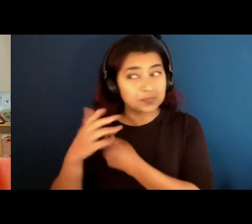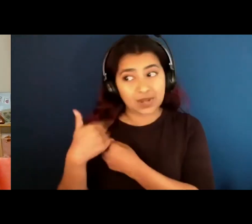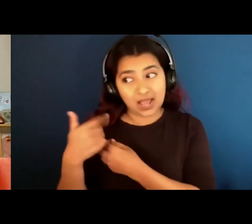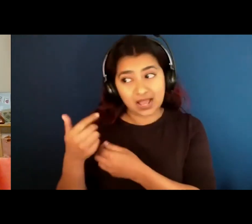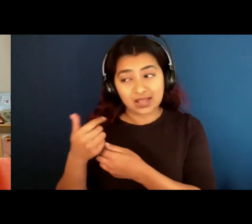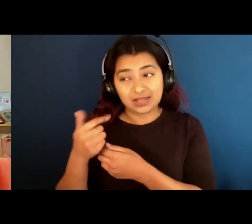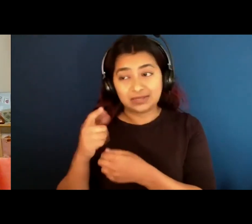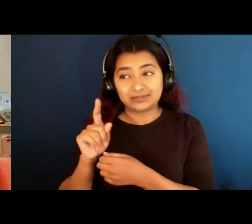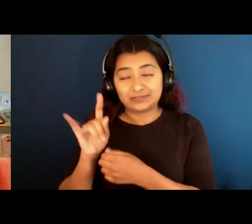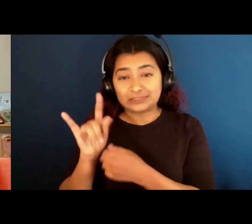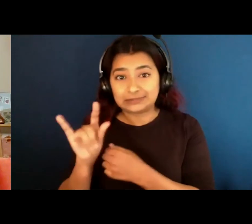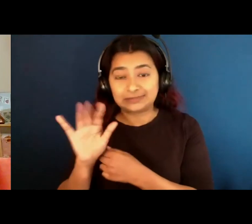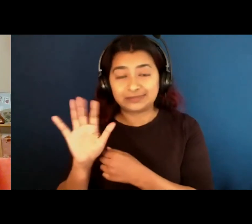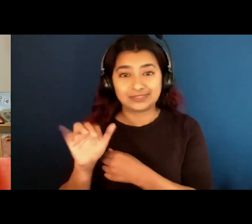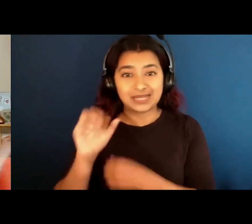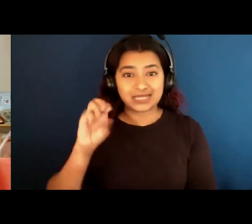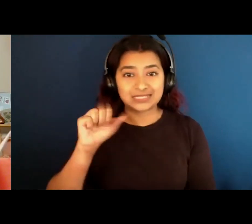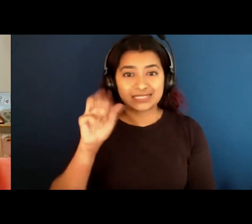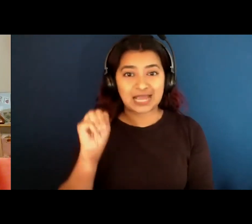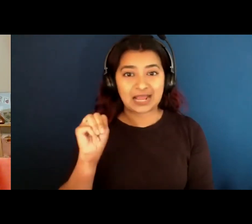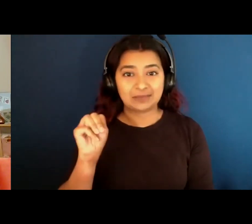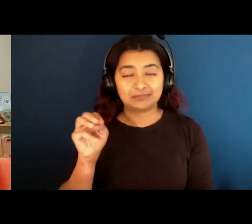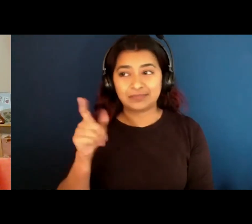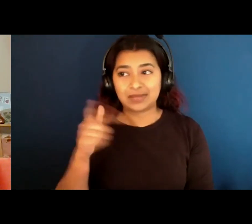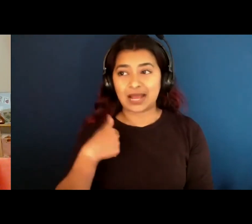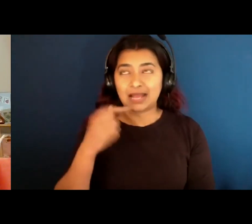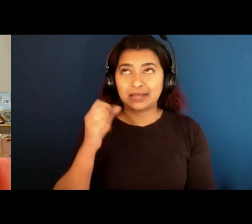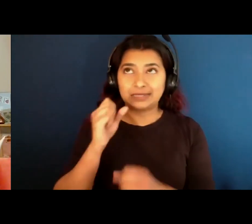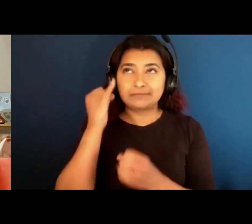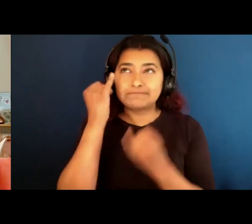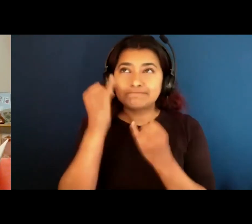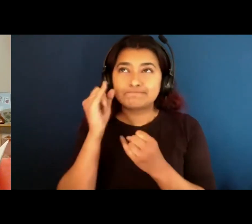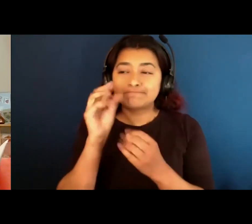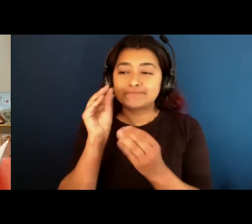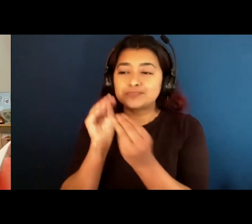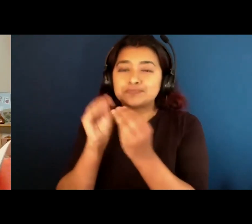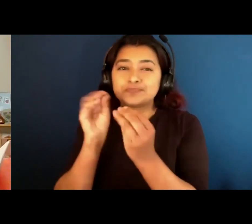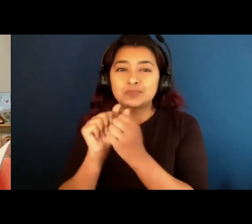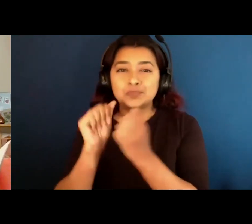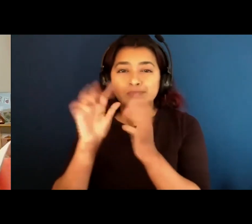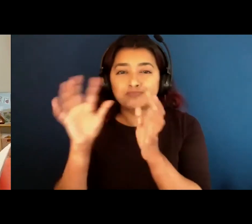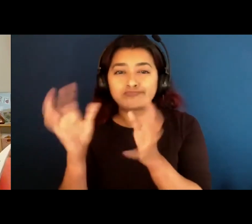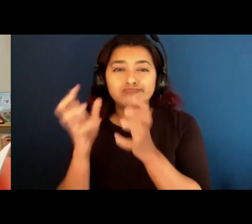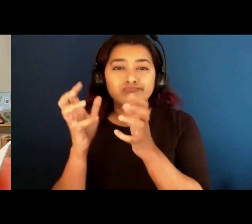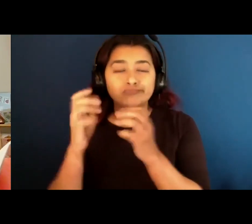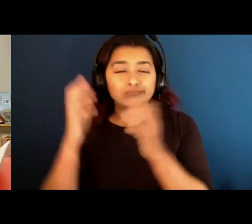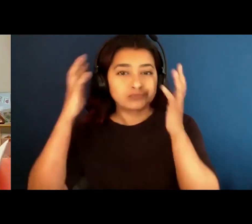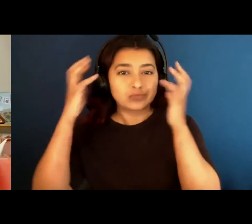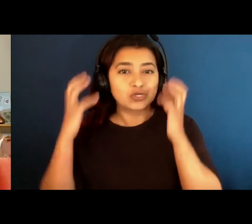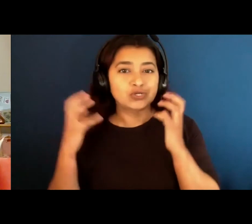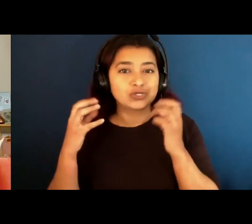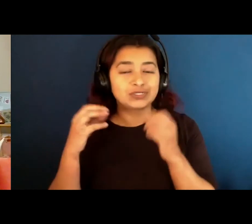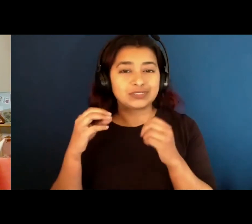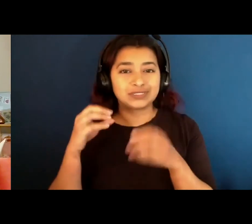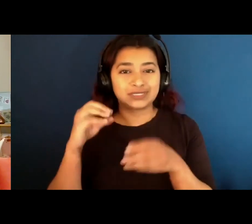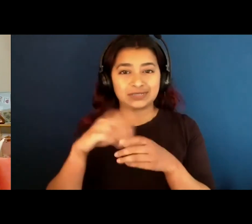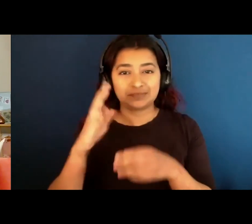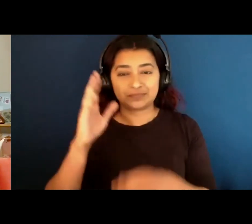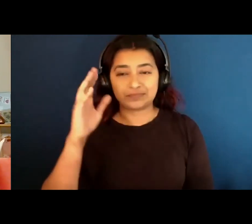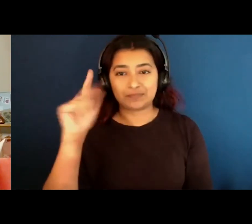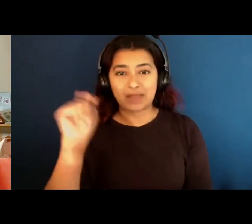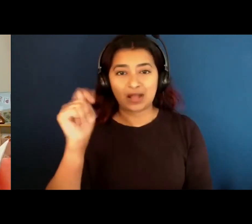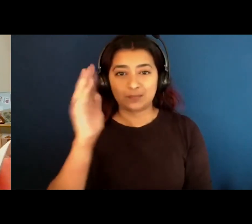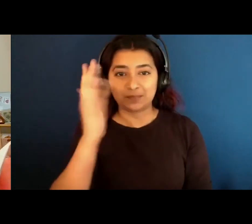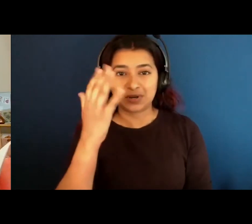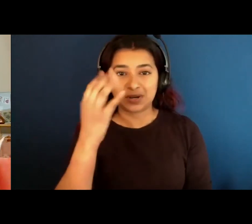named Sam. I imagine kissing her with a fistful of curls in front of my bathroom mirror and the spot